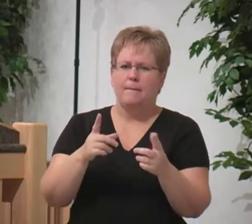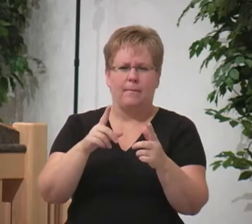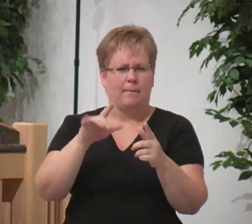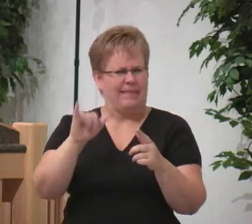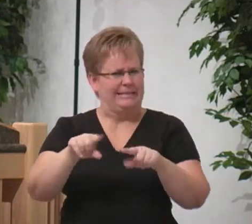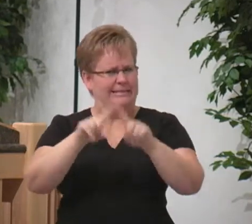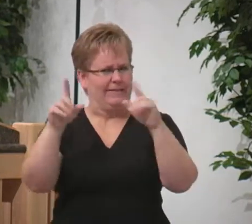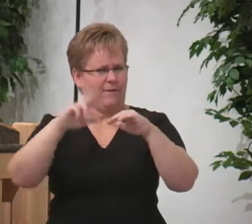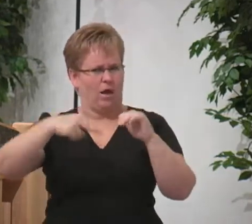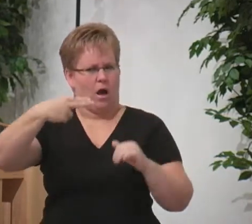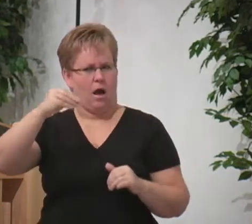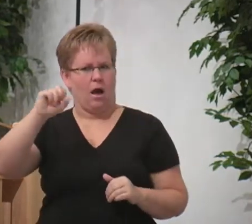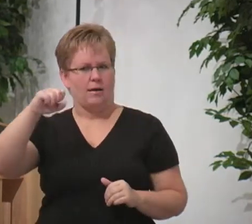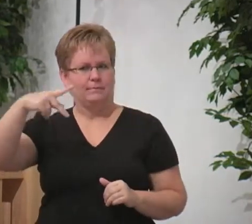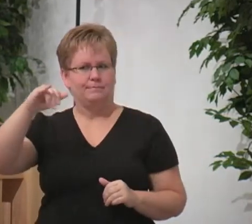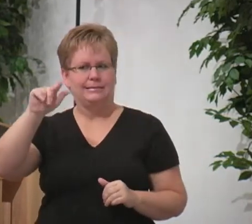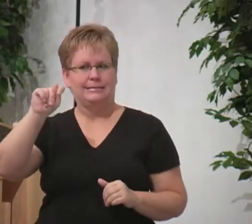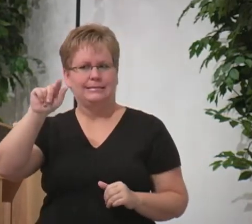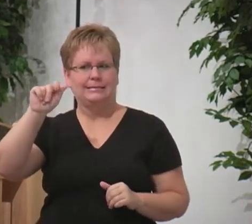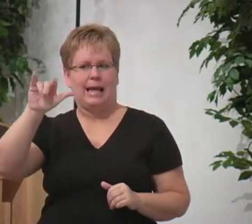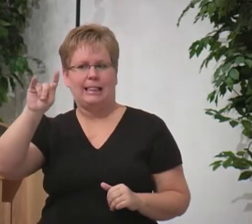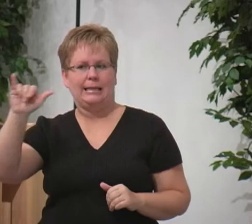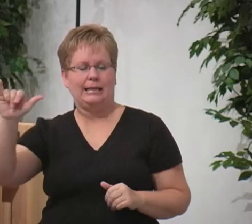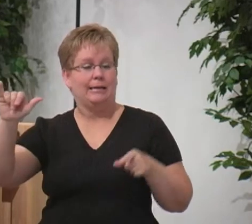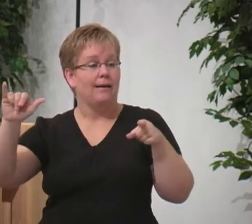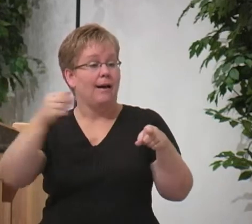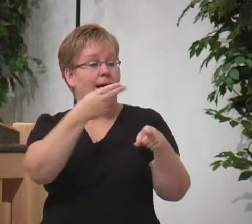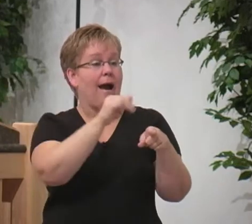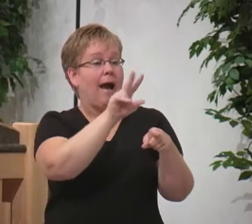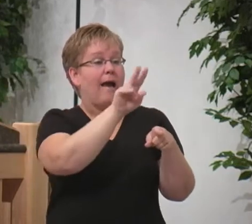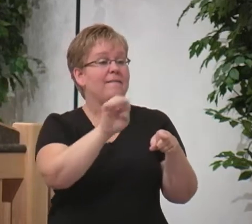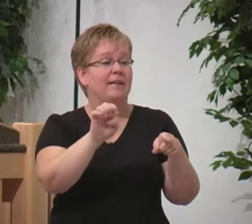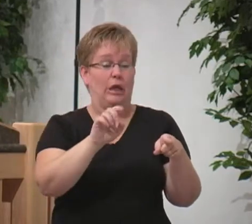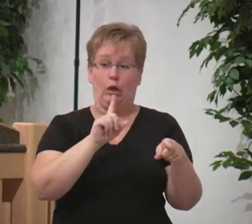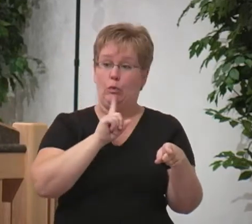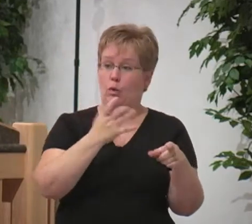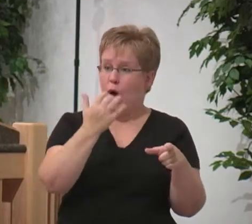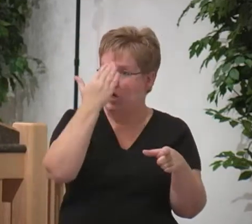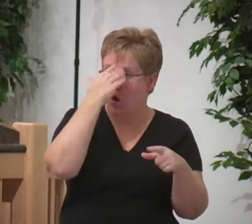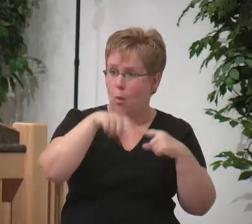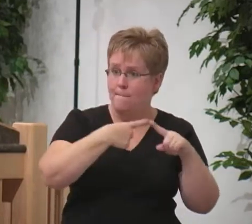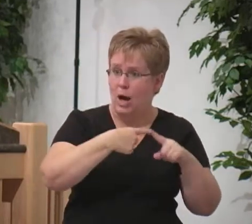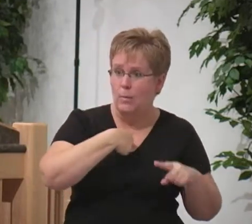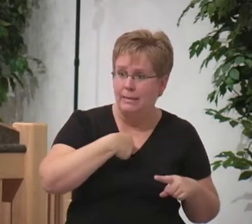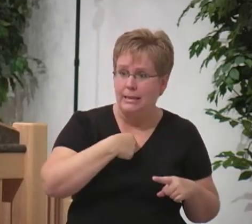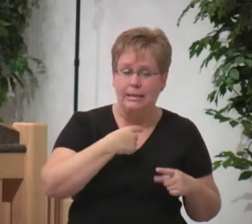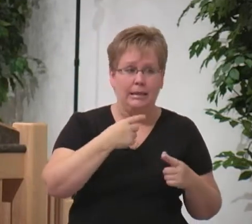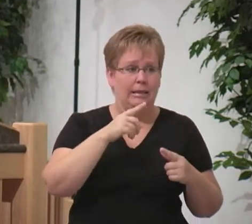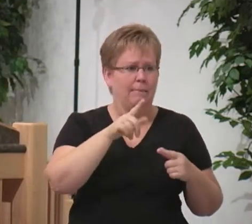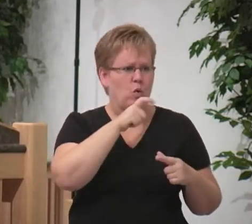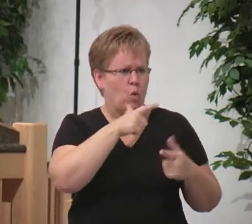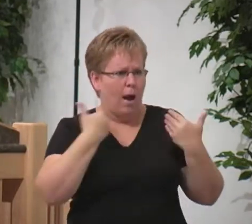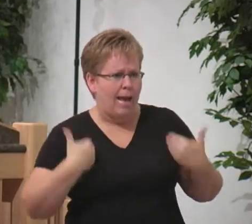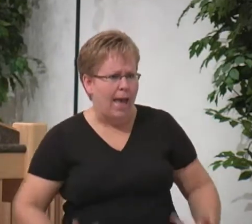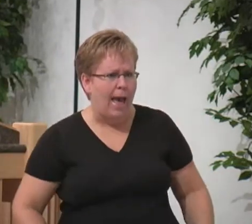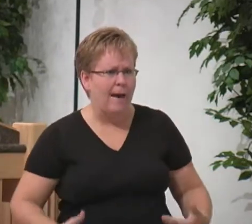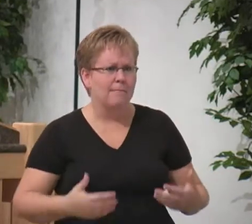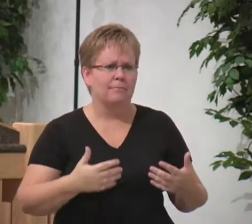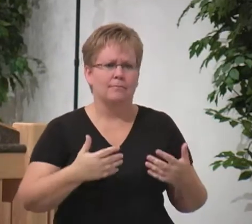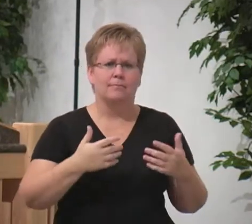hospitality. That Hy-Vee employee probably doesn't really want to know a whole lot about me, about who I am or what makes me